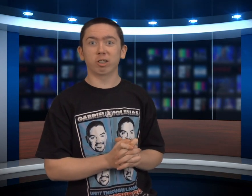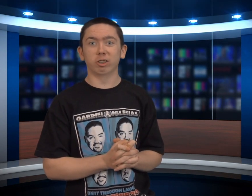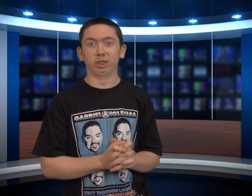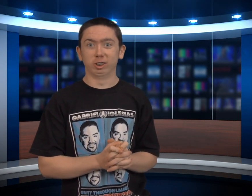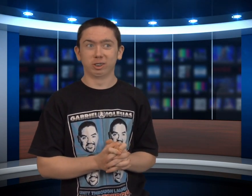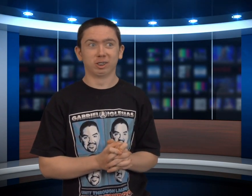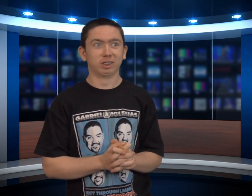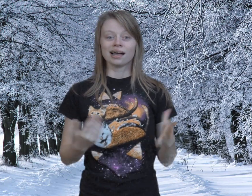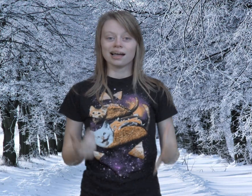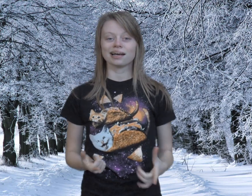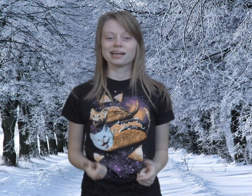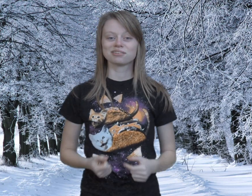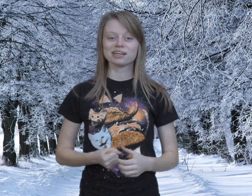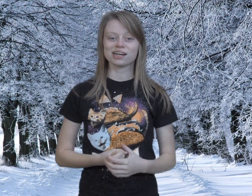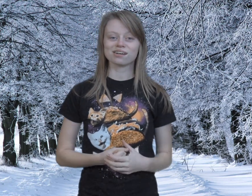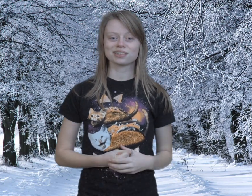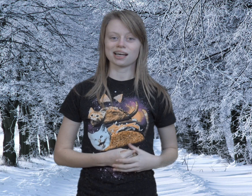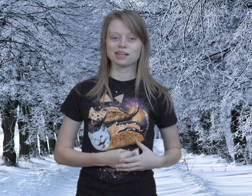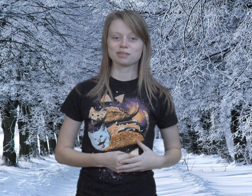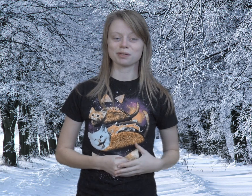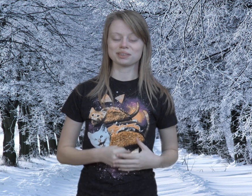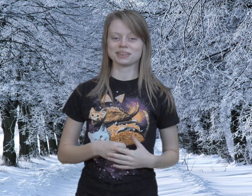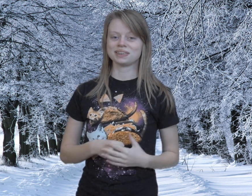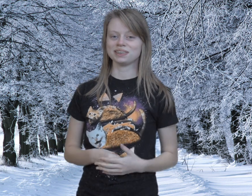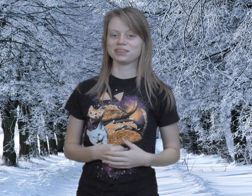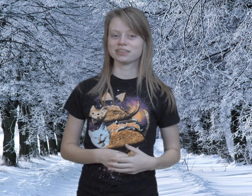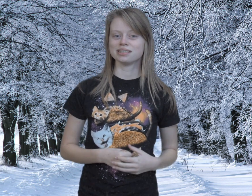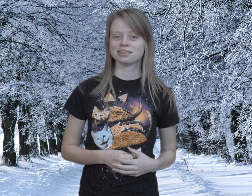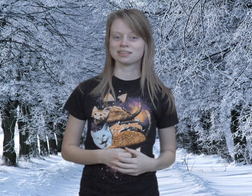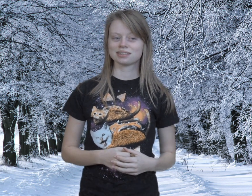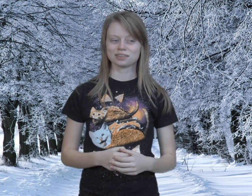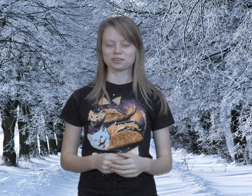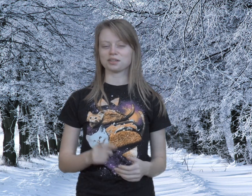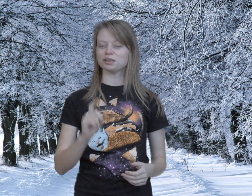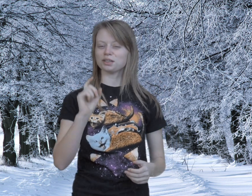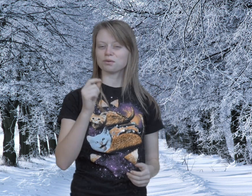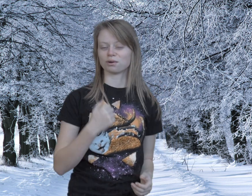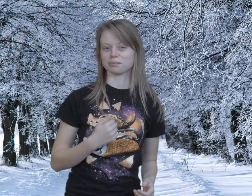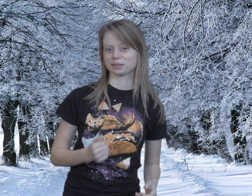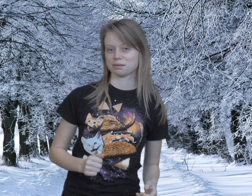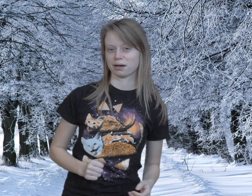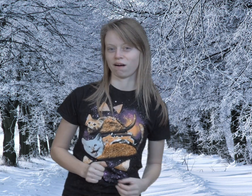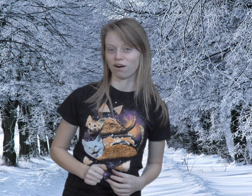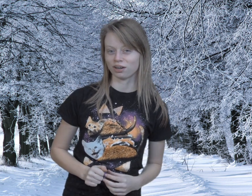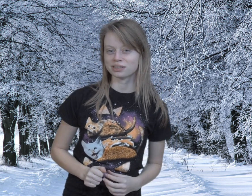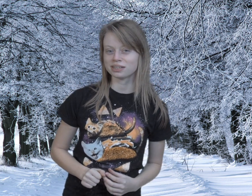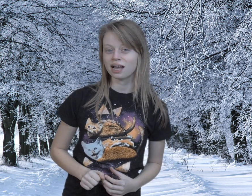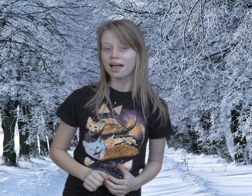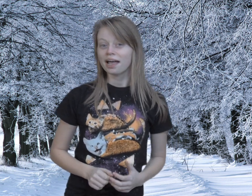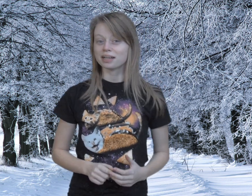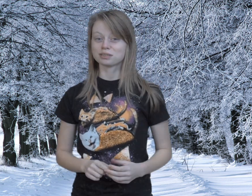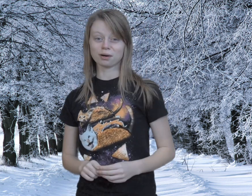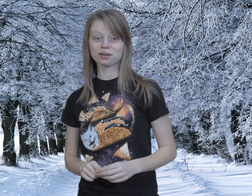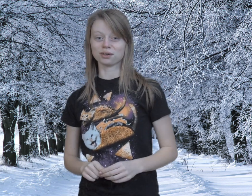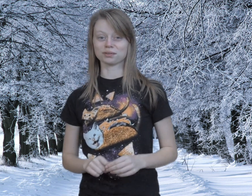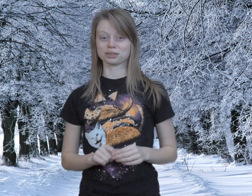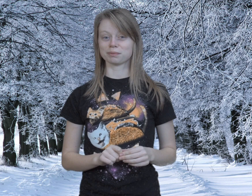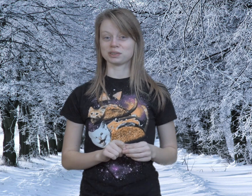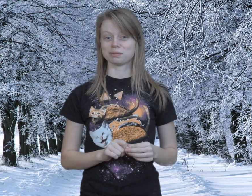weather. Hey guys, right now outside it's about 16 degrees, so it's a little warmer than my heart. And tomorrow there's supposed to be